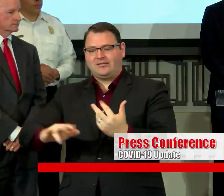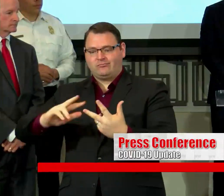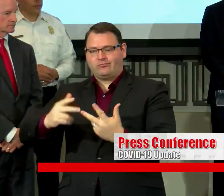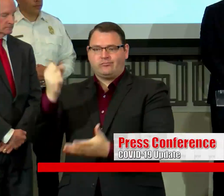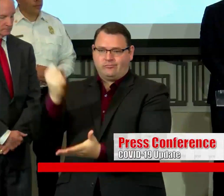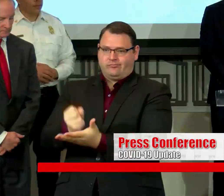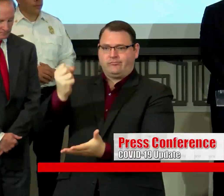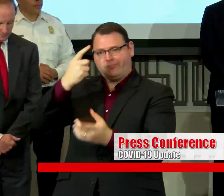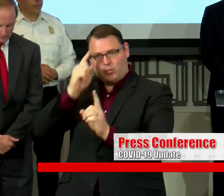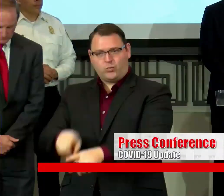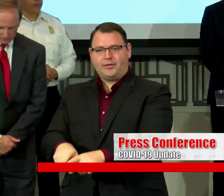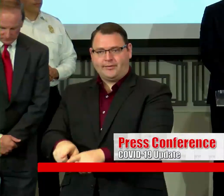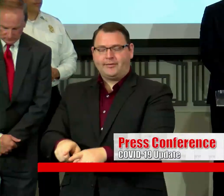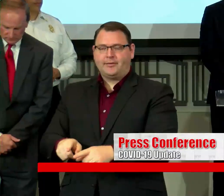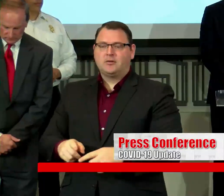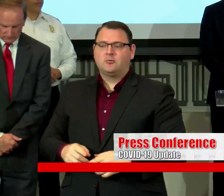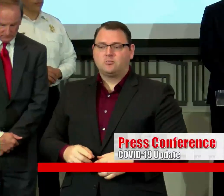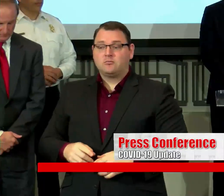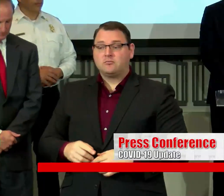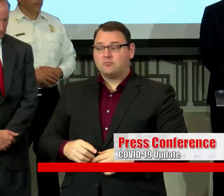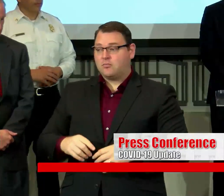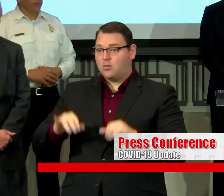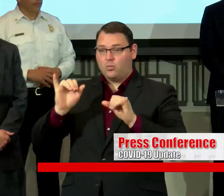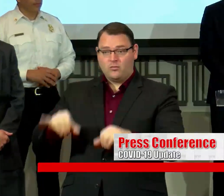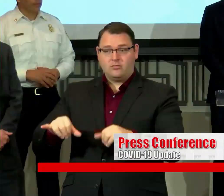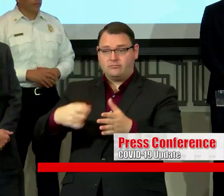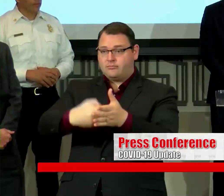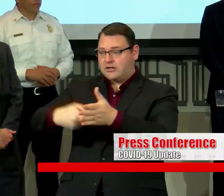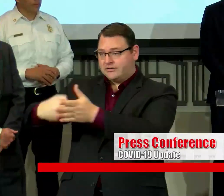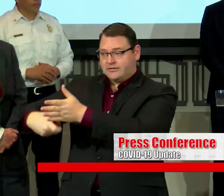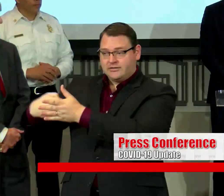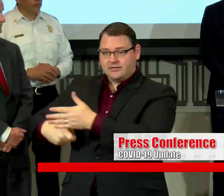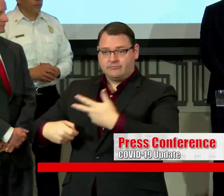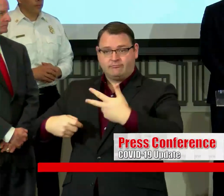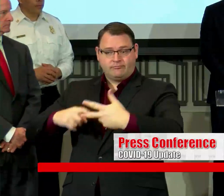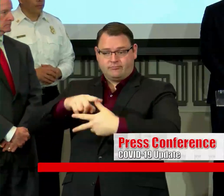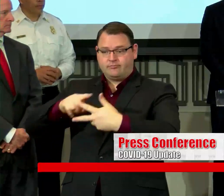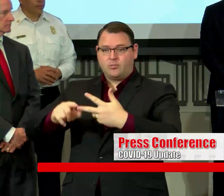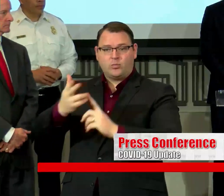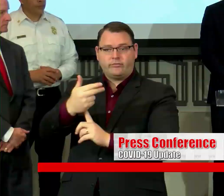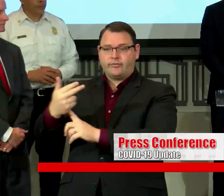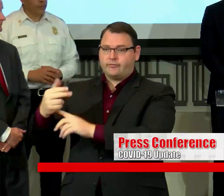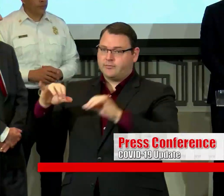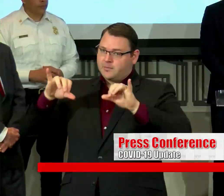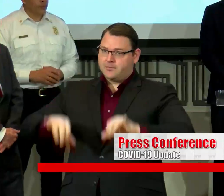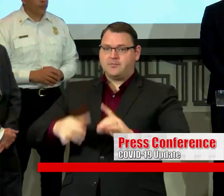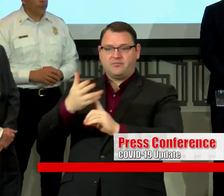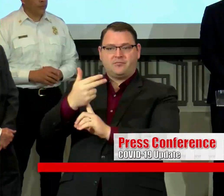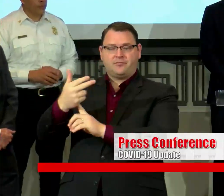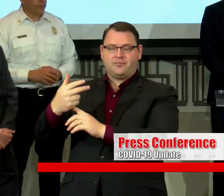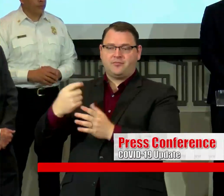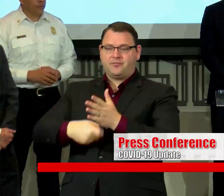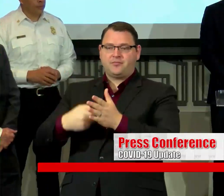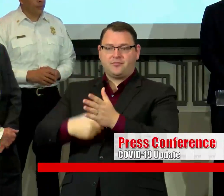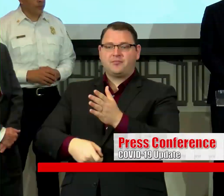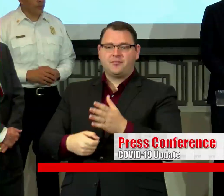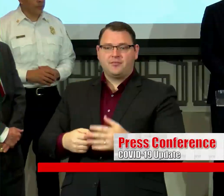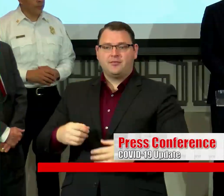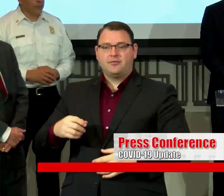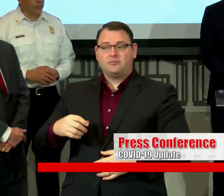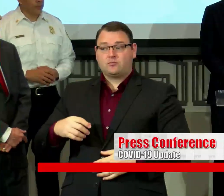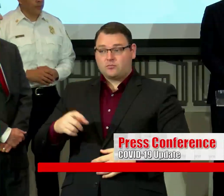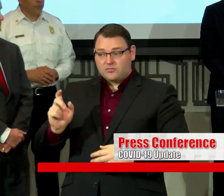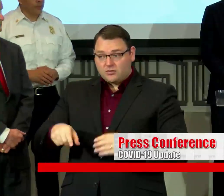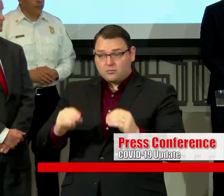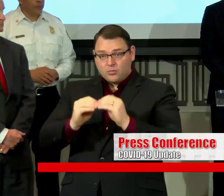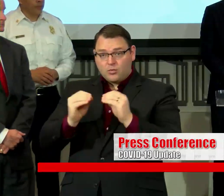same, and if additional hotel space is needed, then we'll enter into additional agreements